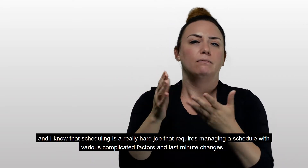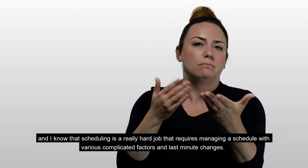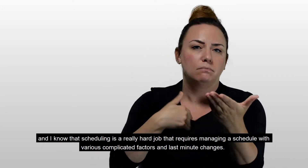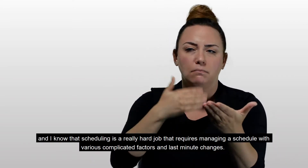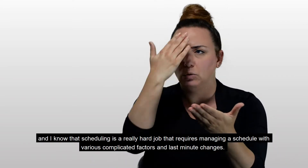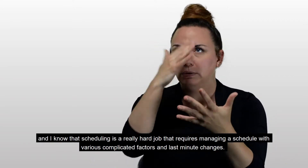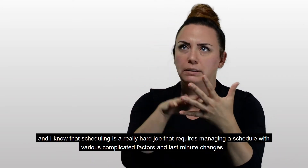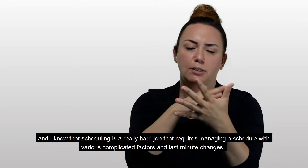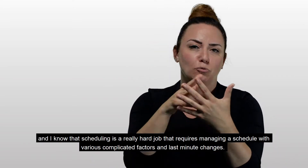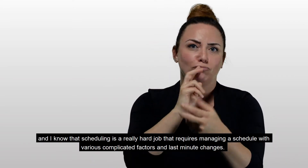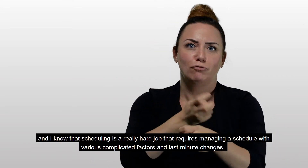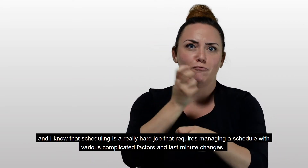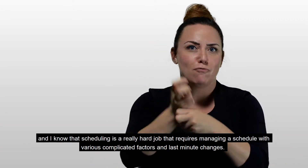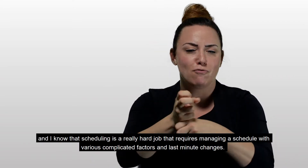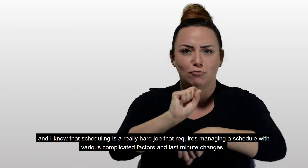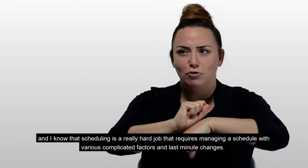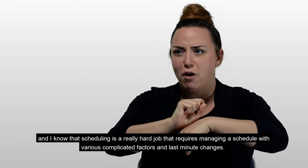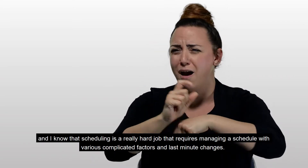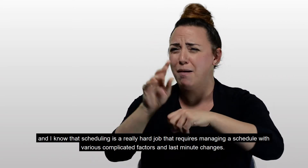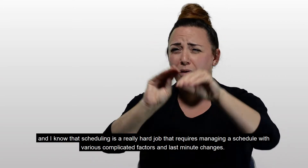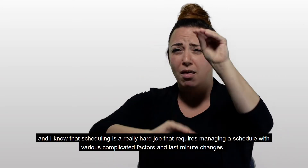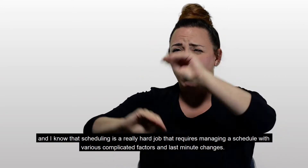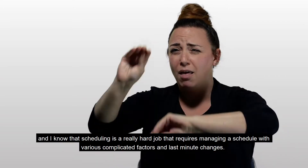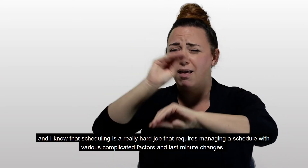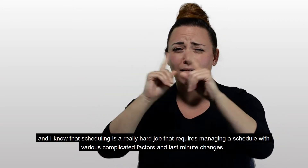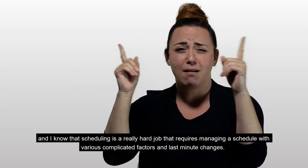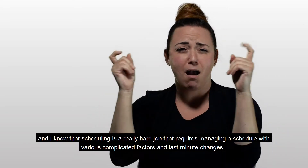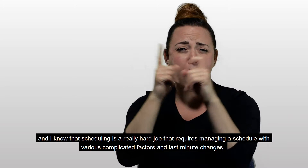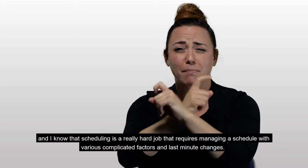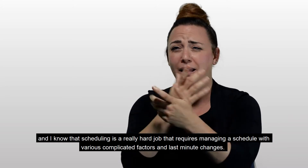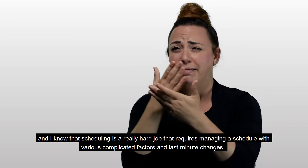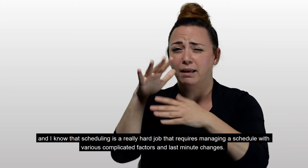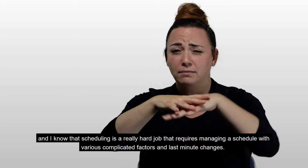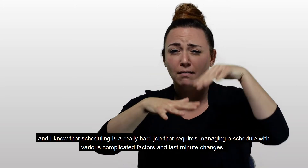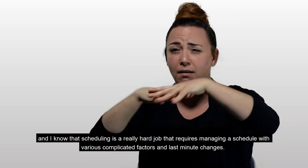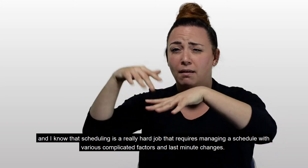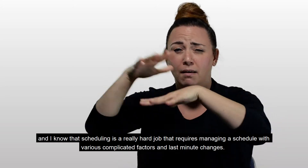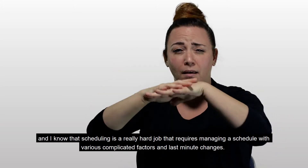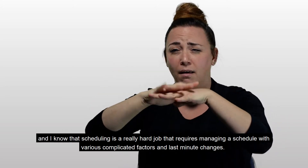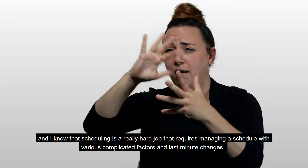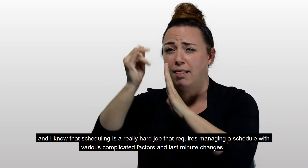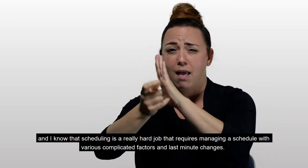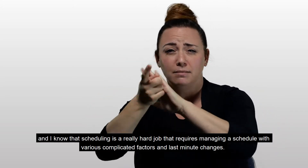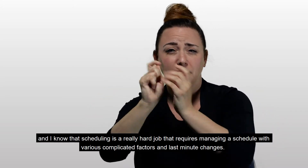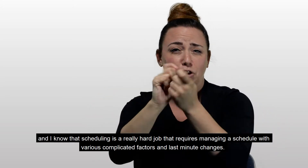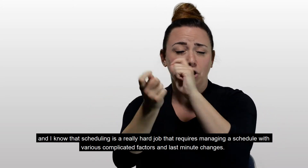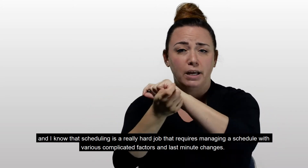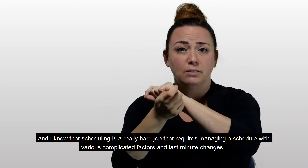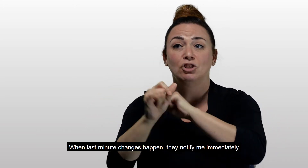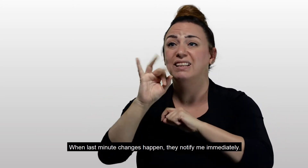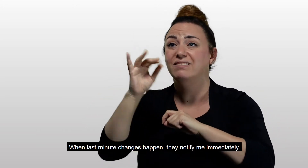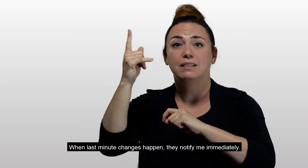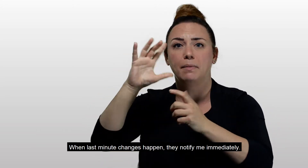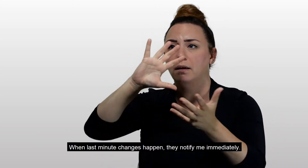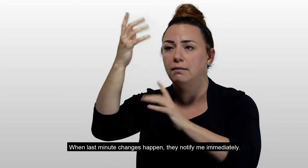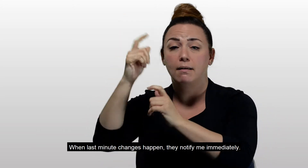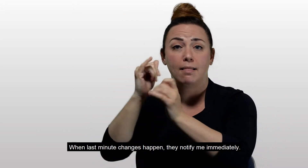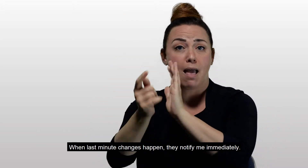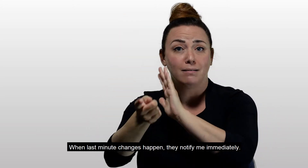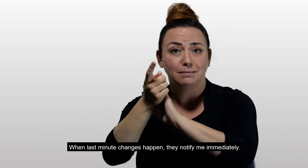And I know that scheduling is a really hard job that requires managing a schedule with various complicated factors and last-minute changes. When last-minute changes happen,